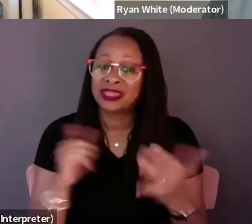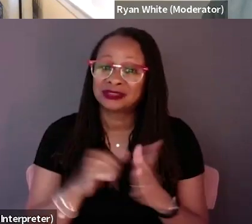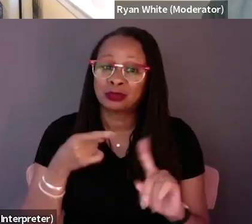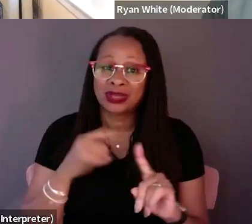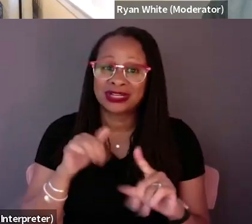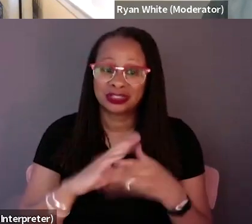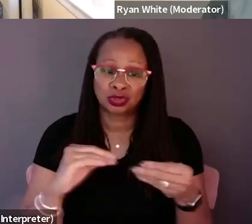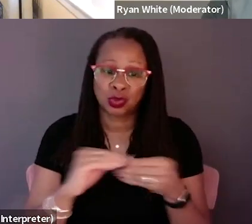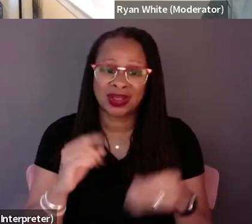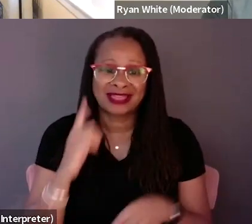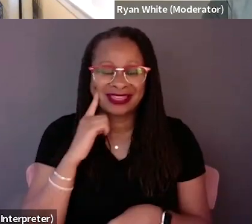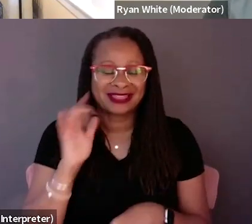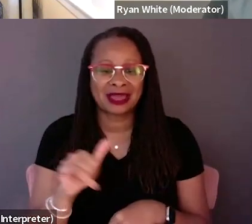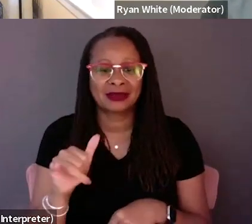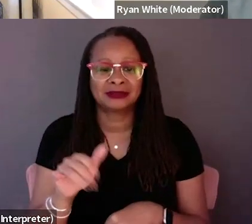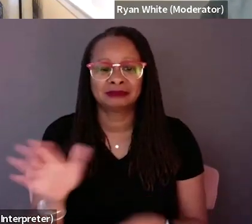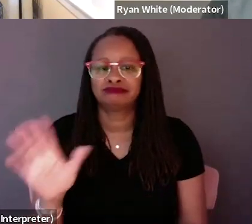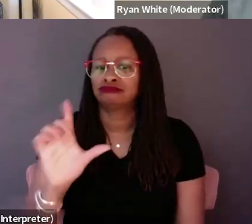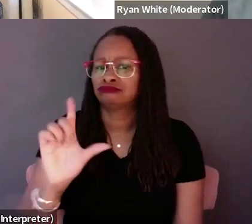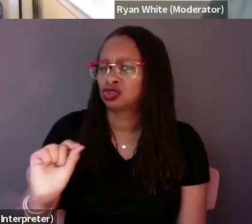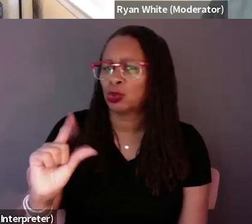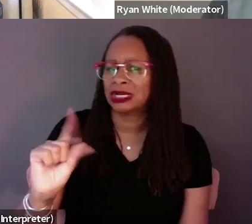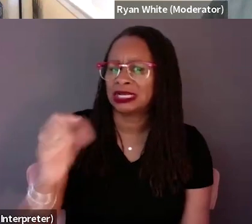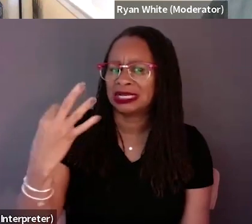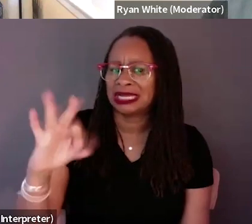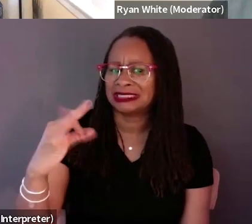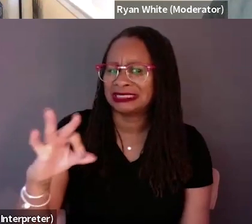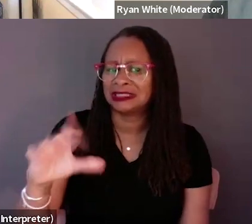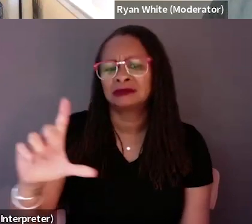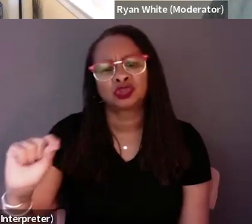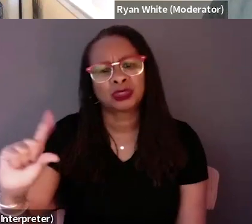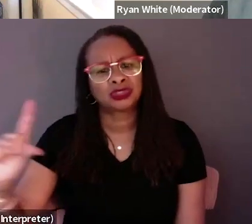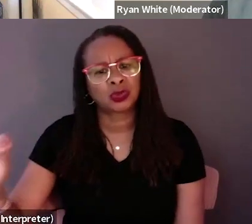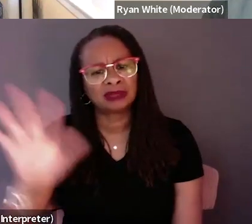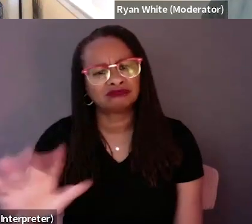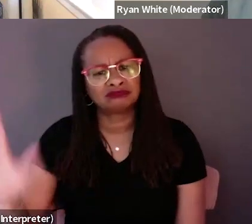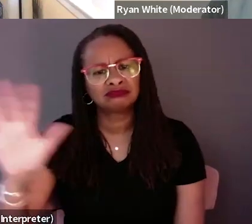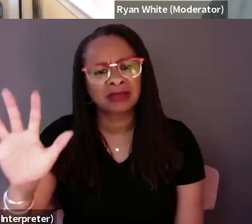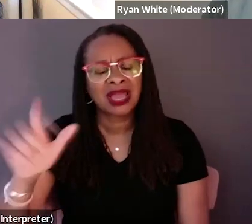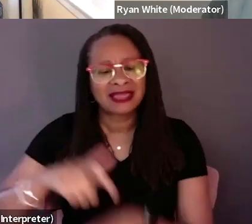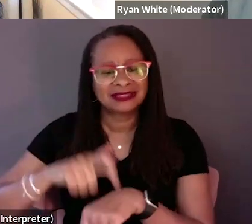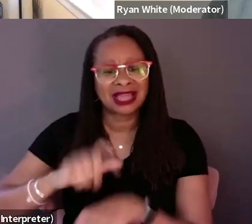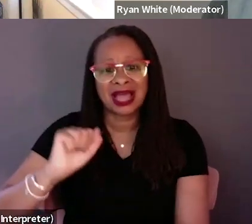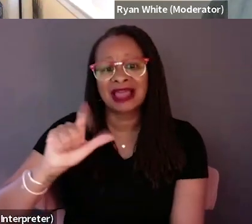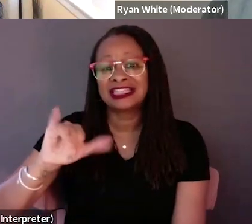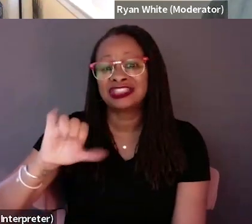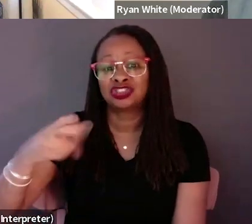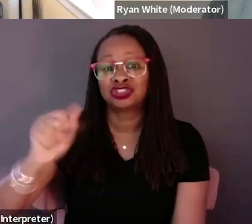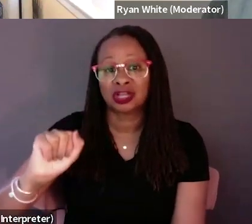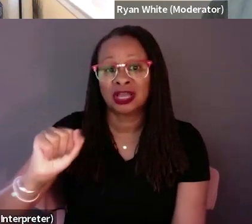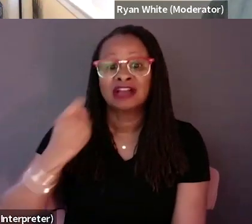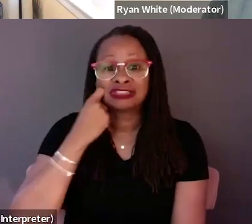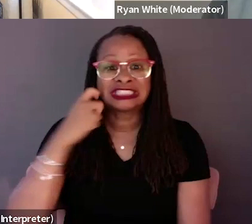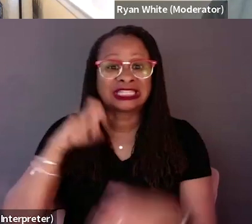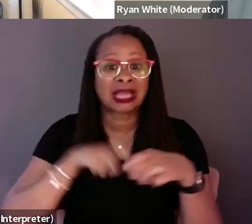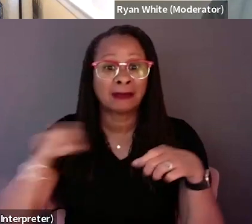story, I think this was 2019 or 2020. And at that time, Alicia had recently